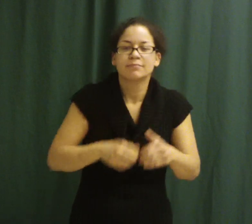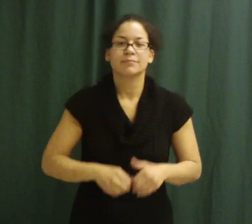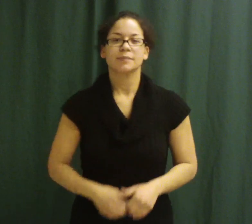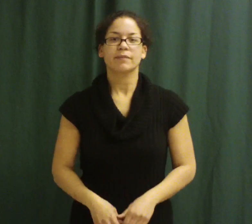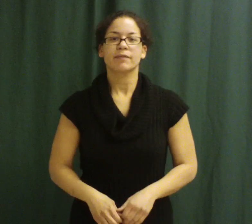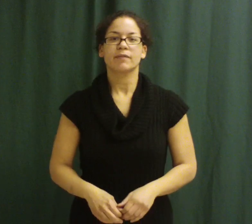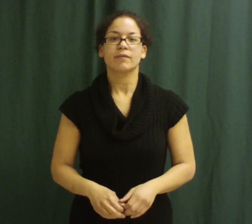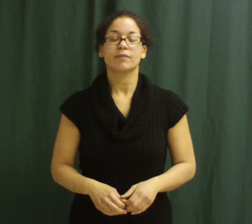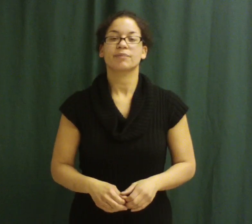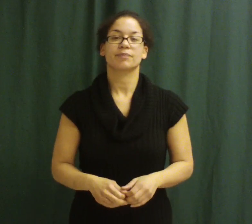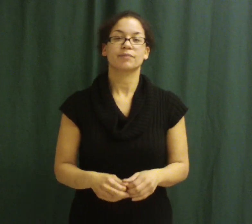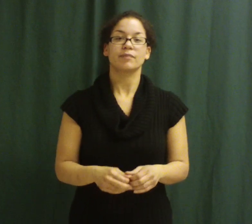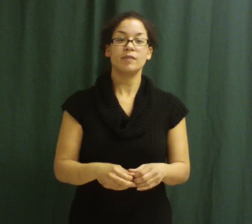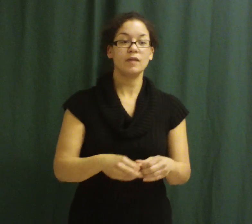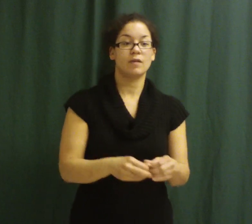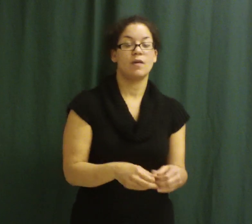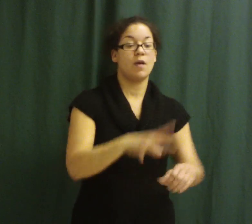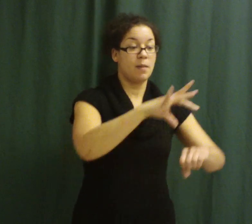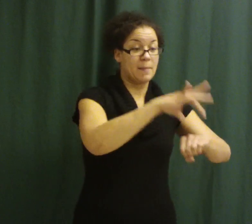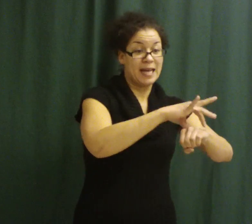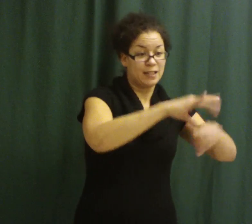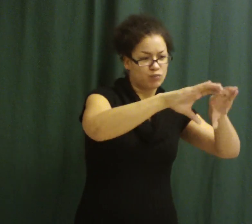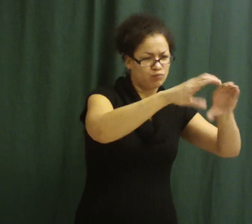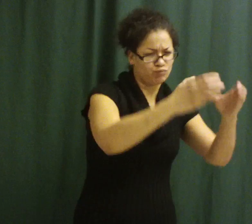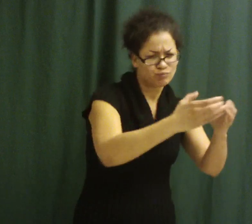All of the planets, except Mercury and Venus,